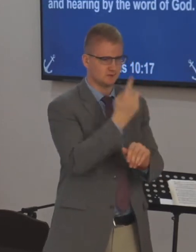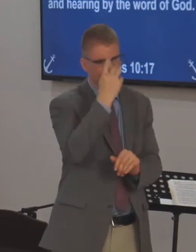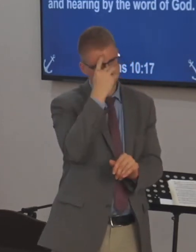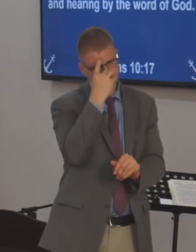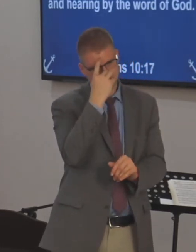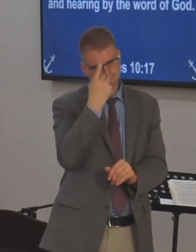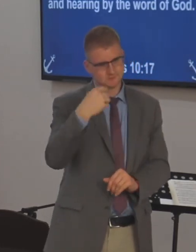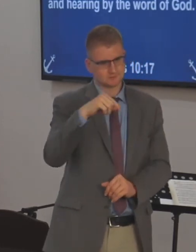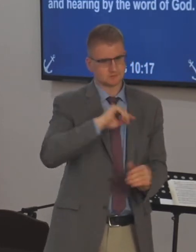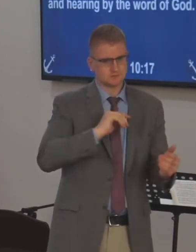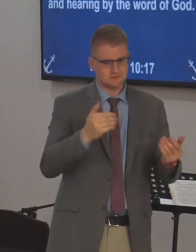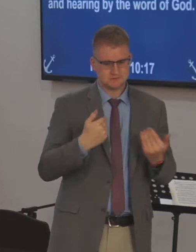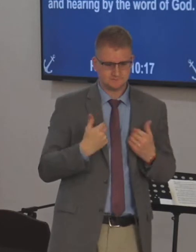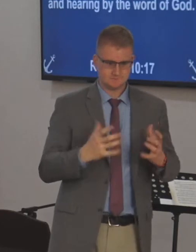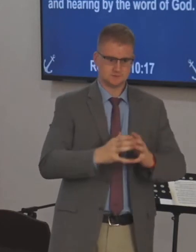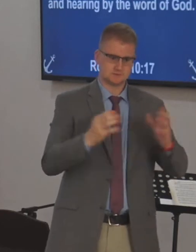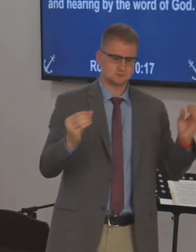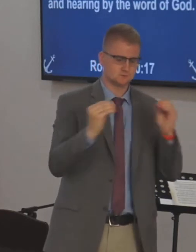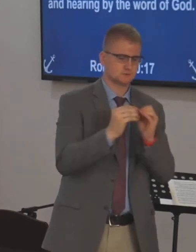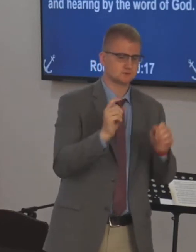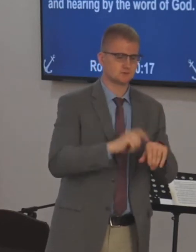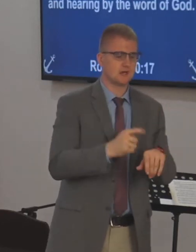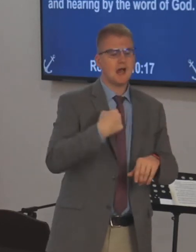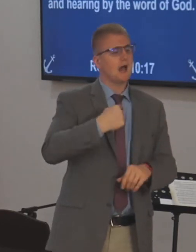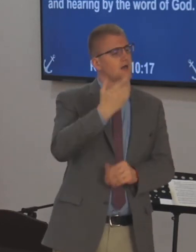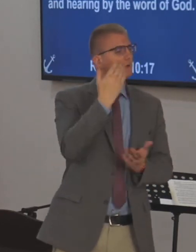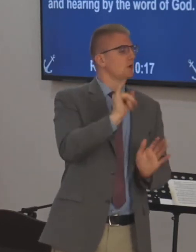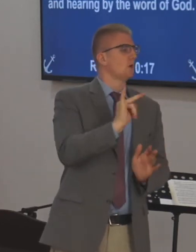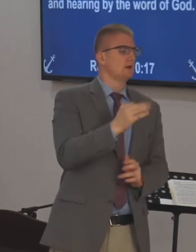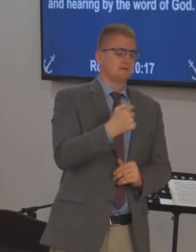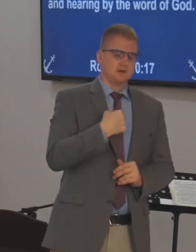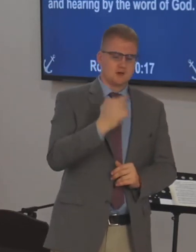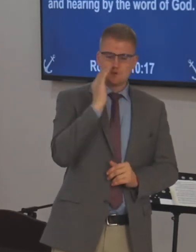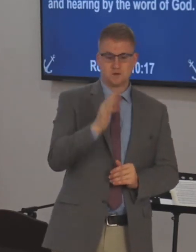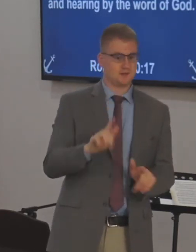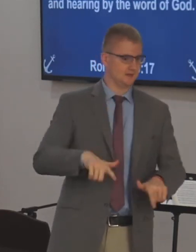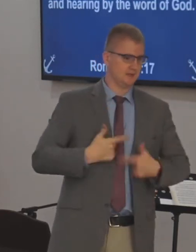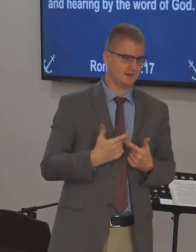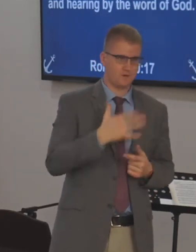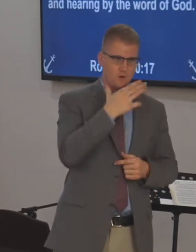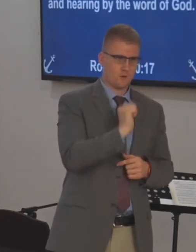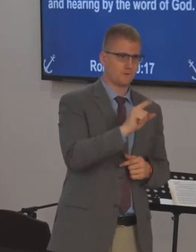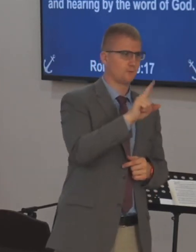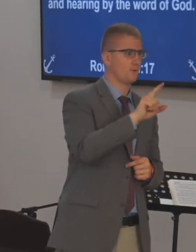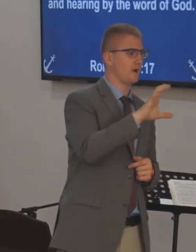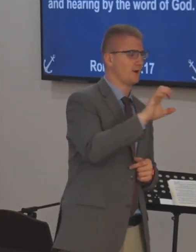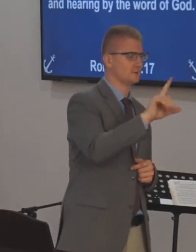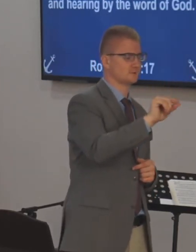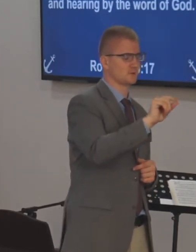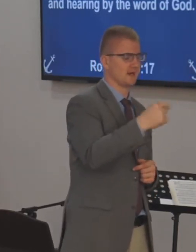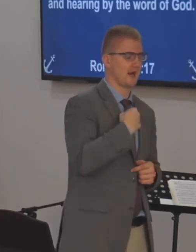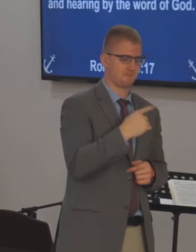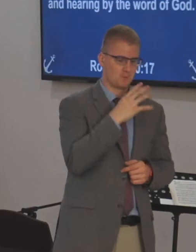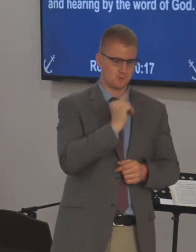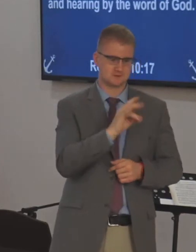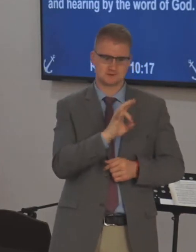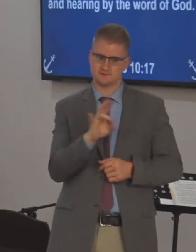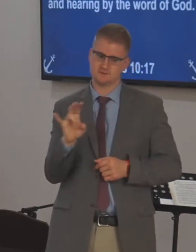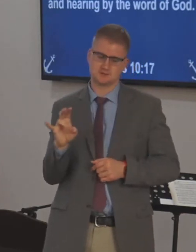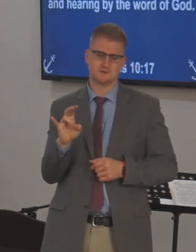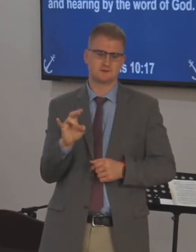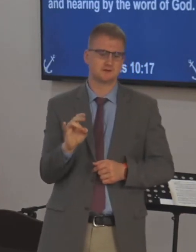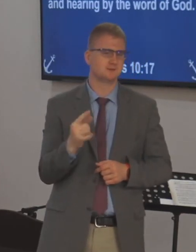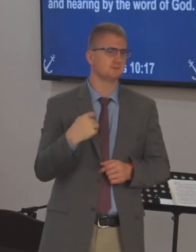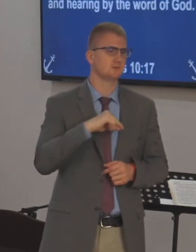we got a lot more time? I don't know if we're going to live to be 120. I'm 77. But we're going to study a man